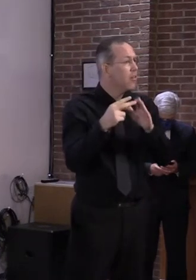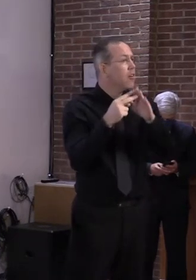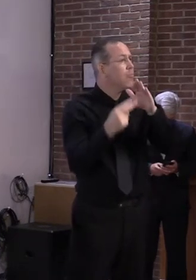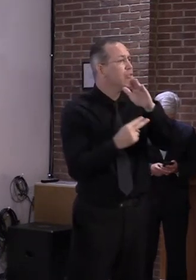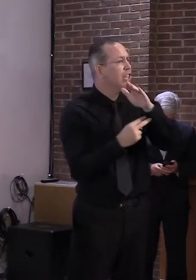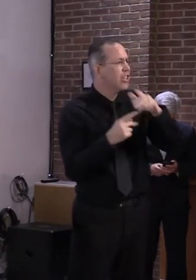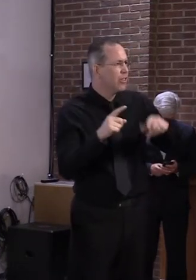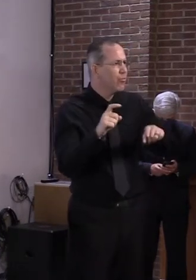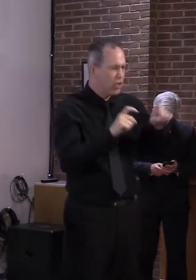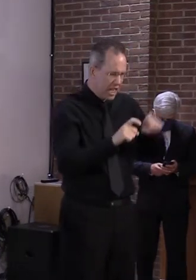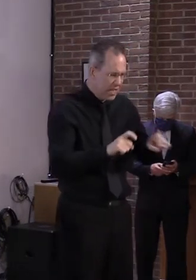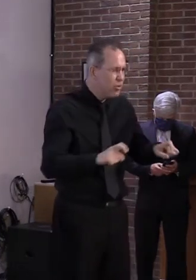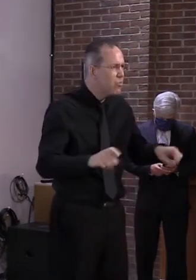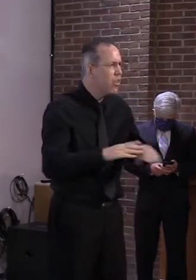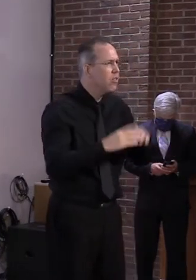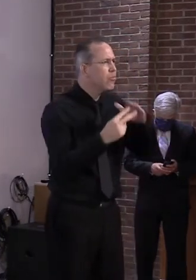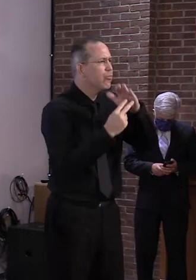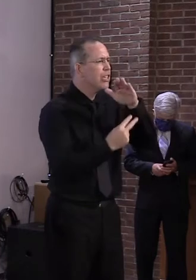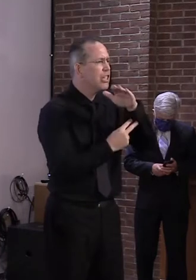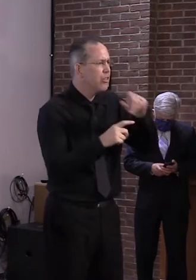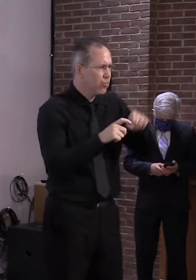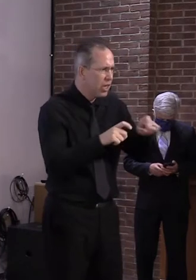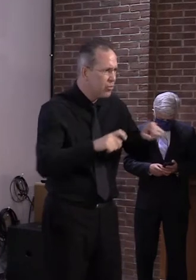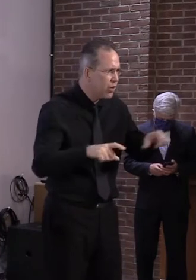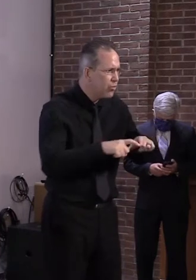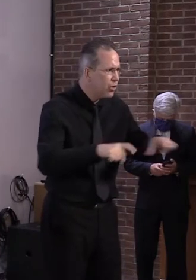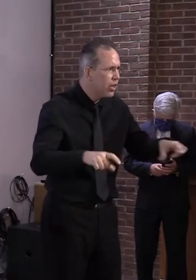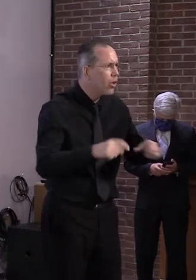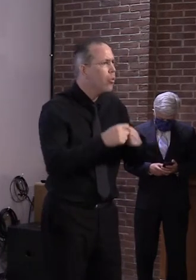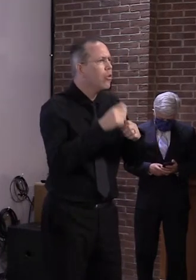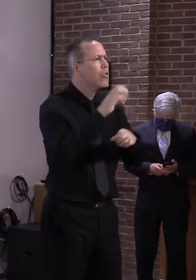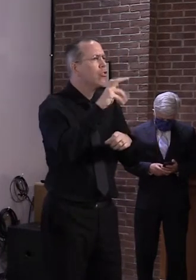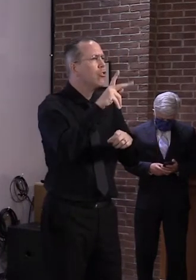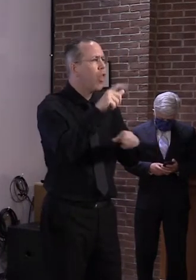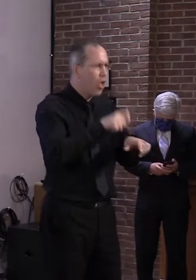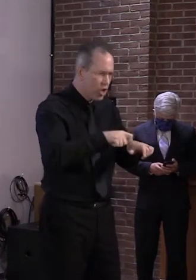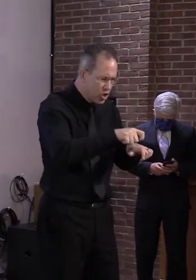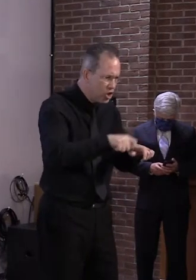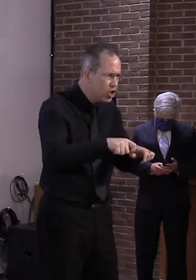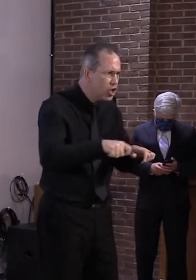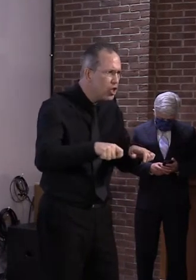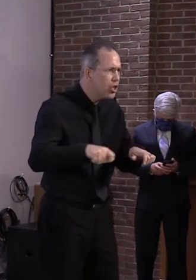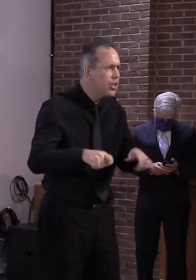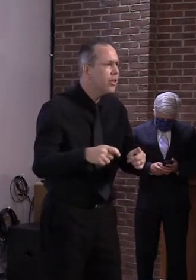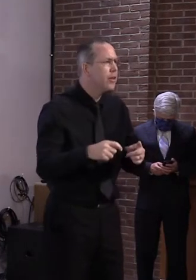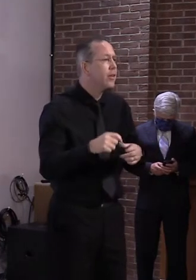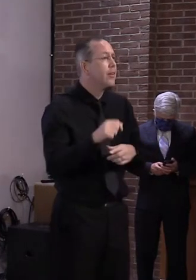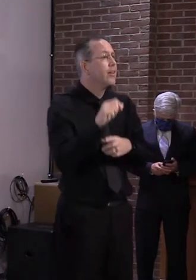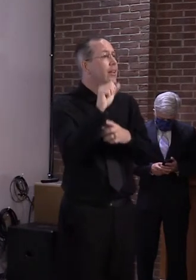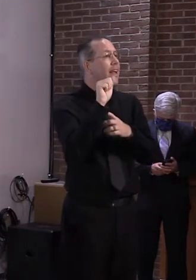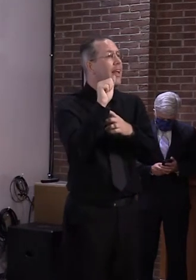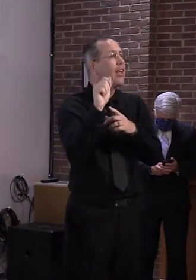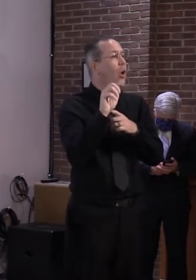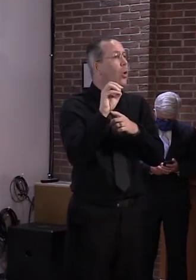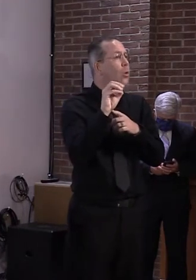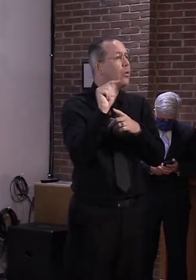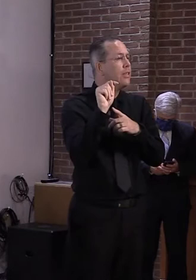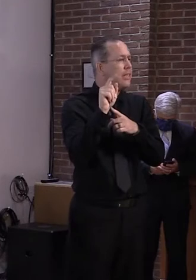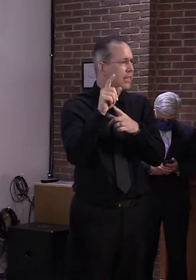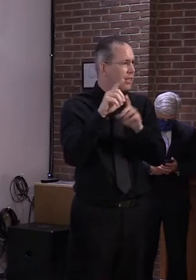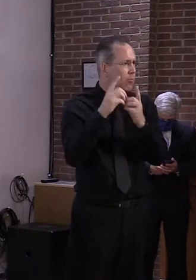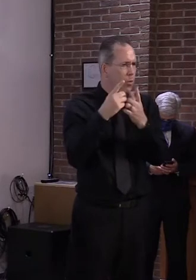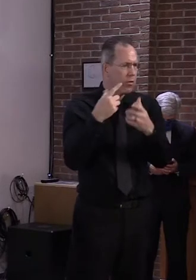they should, has been part of their guidance, removed that almost immediately. But in sensitivity